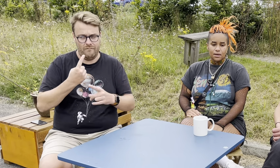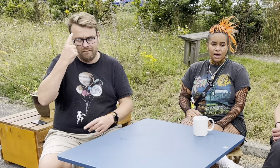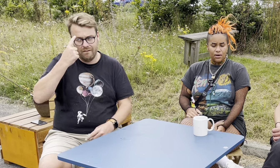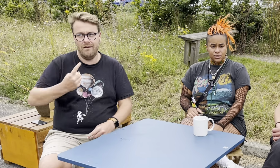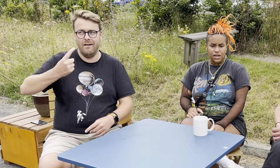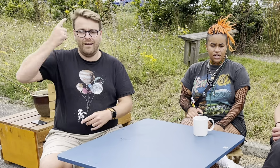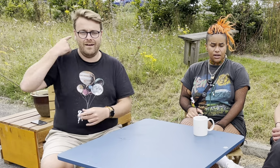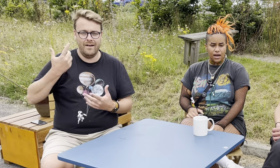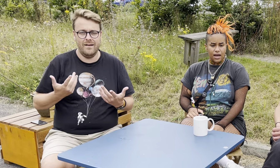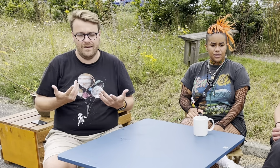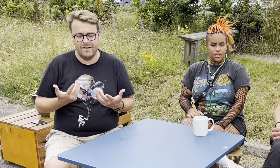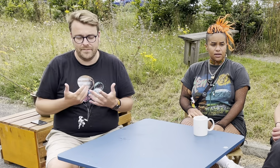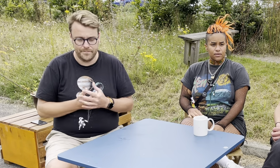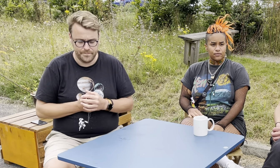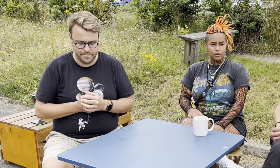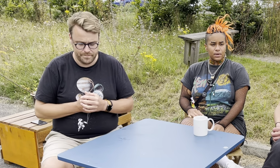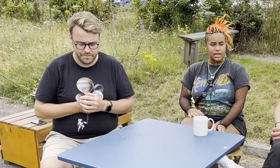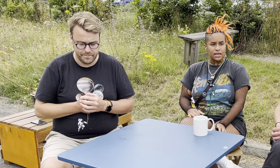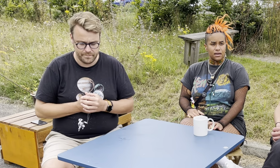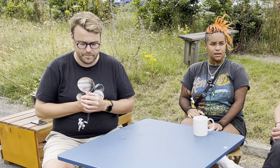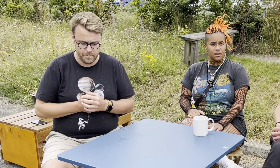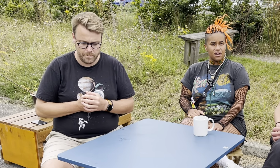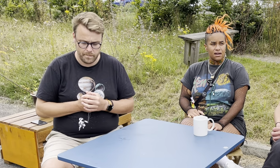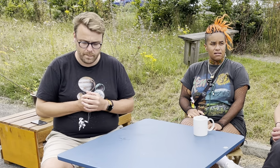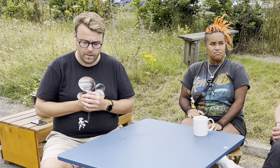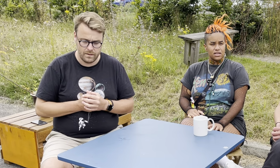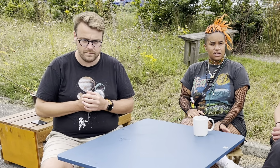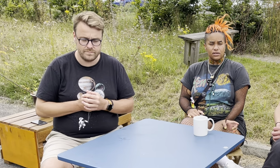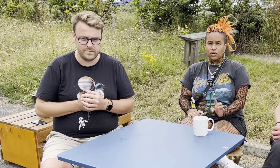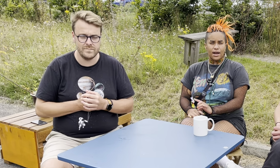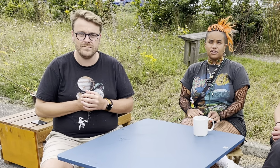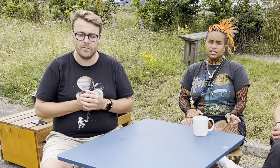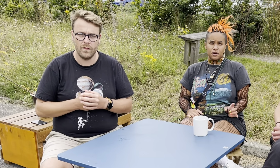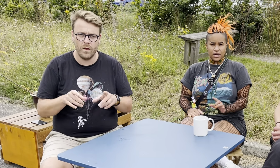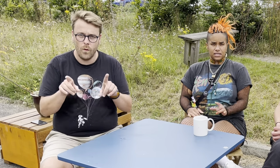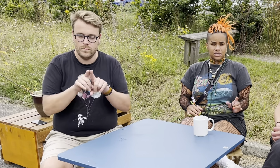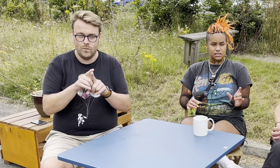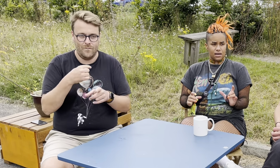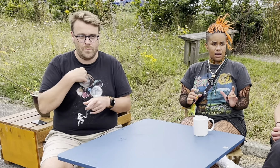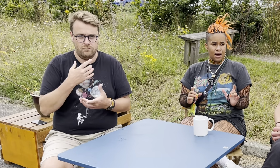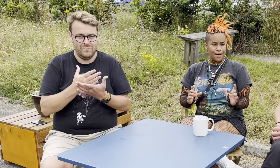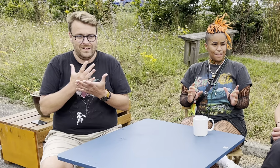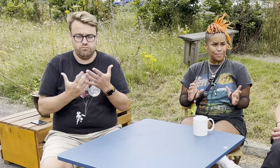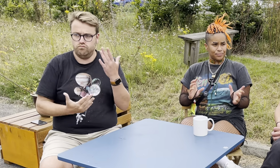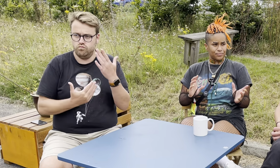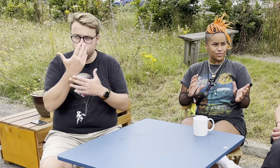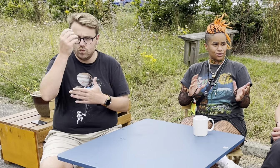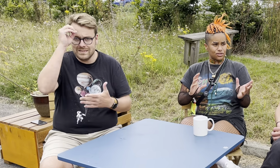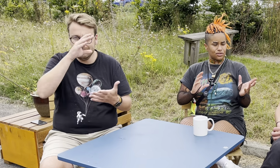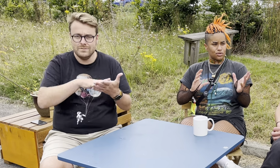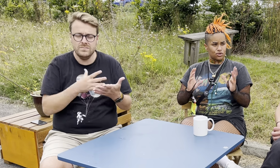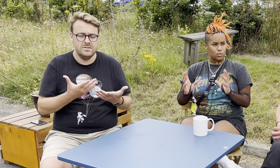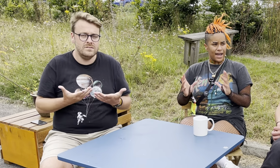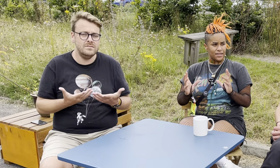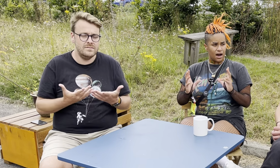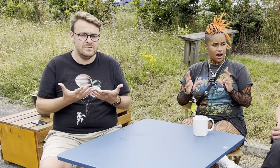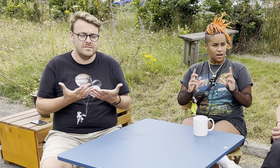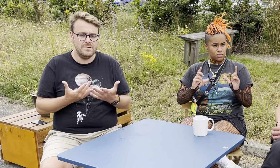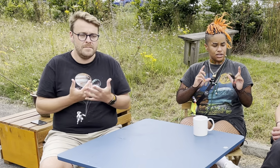And also, I think for me, it's quite a new experience, the way that I